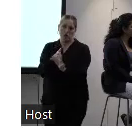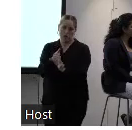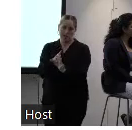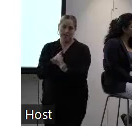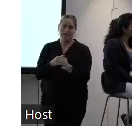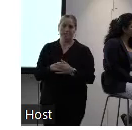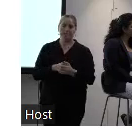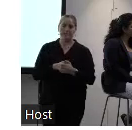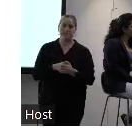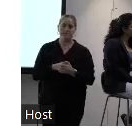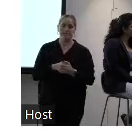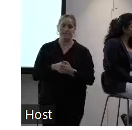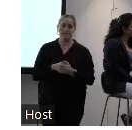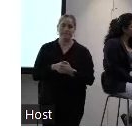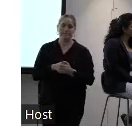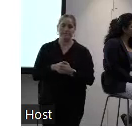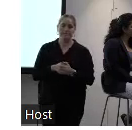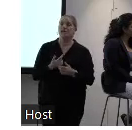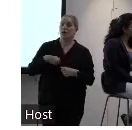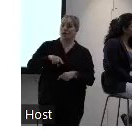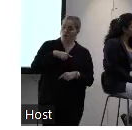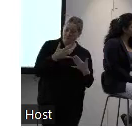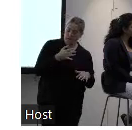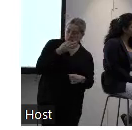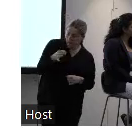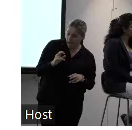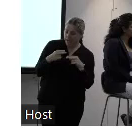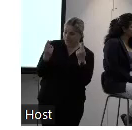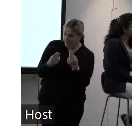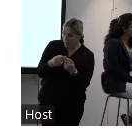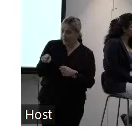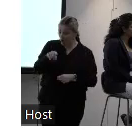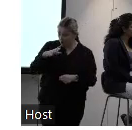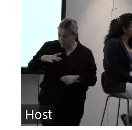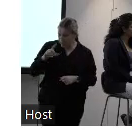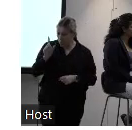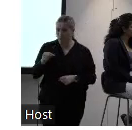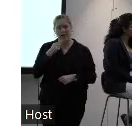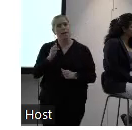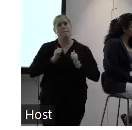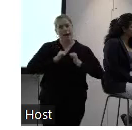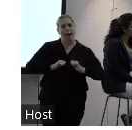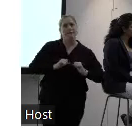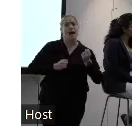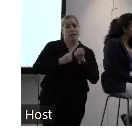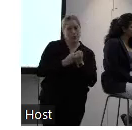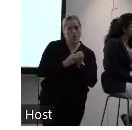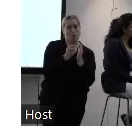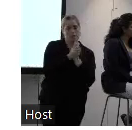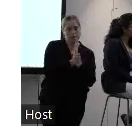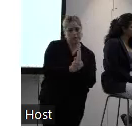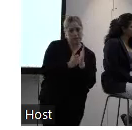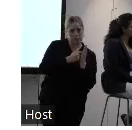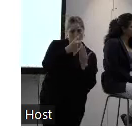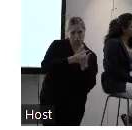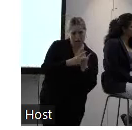common services reported were behavioural supports and skills programs and psychology. So it suggests that there's a large, we're able